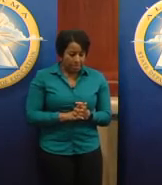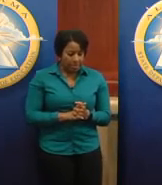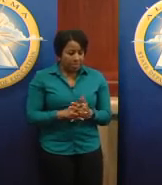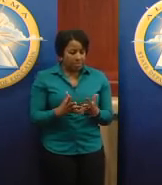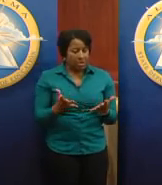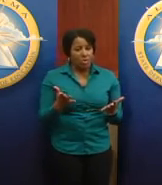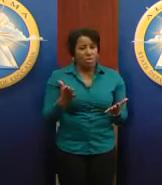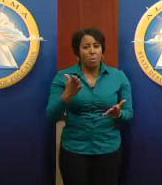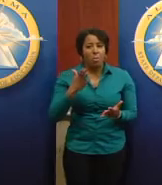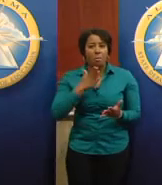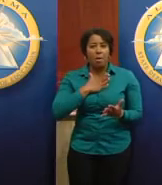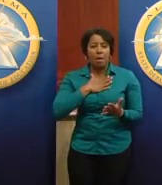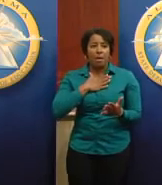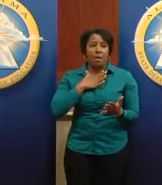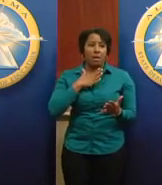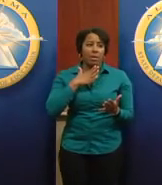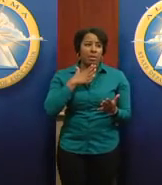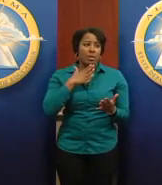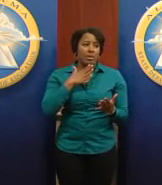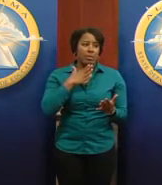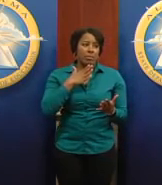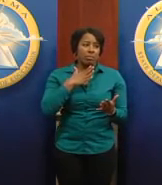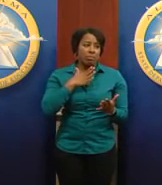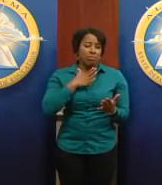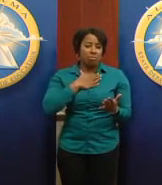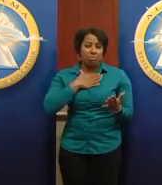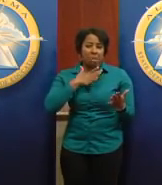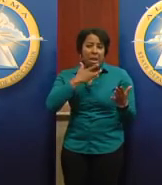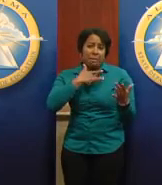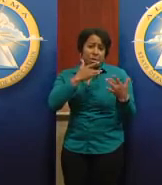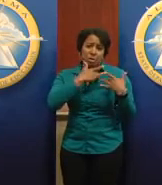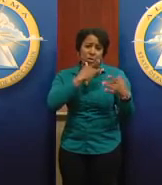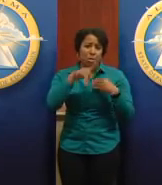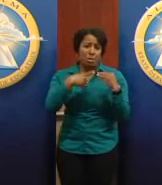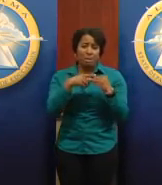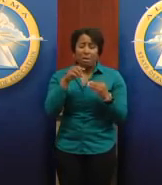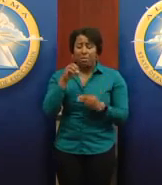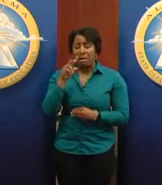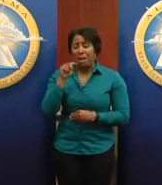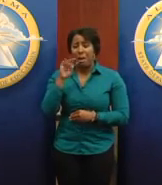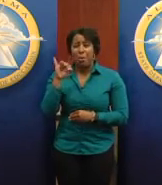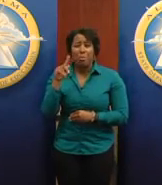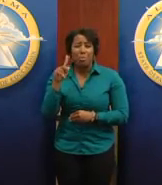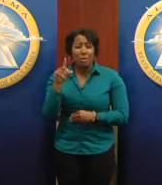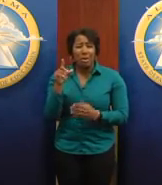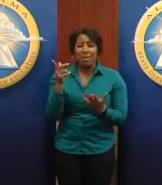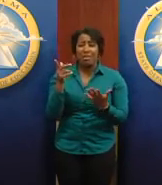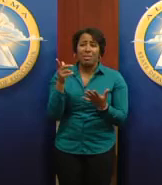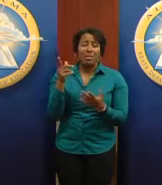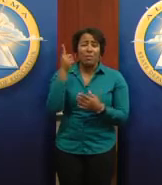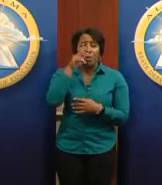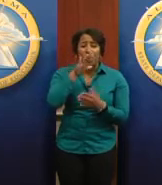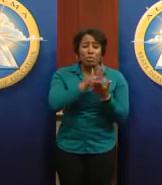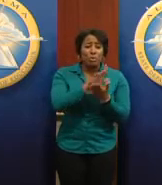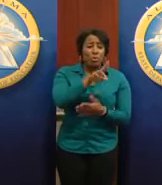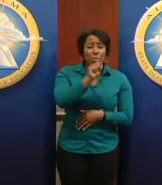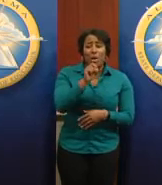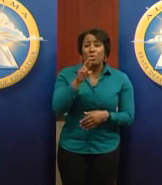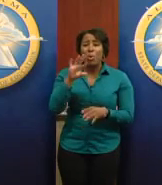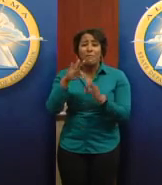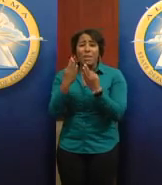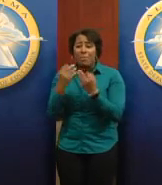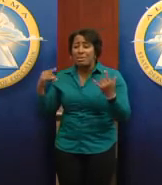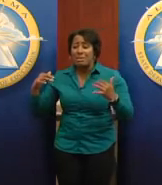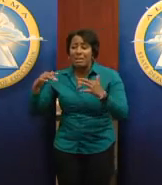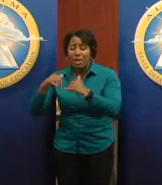an outbreak in what we see going on, families getting together on weekends and all kinds of situations.